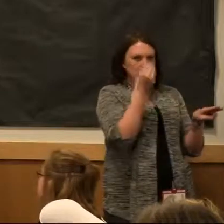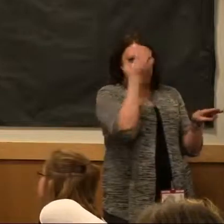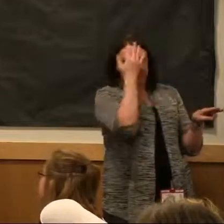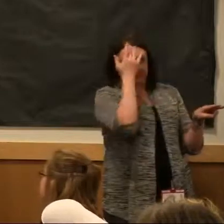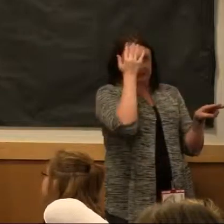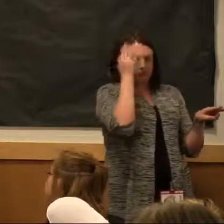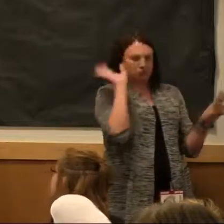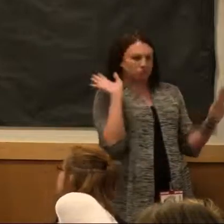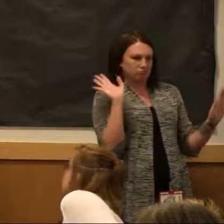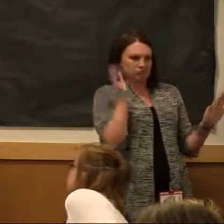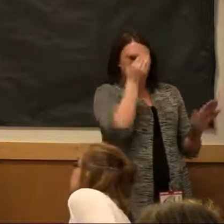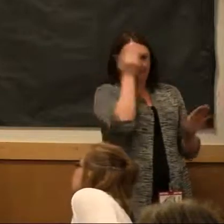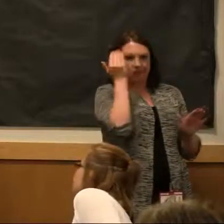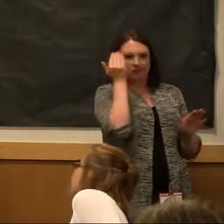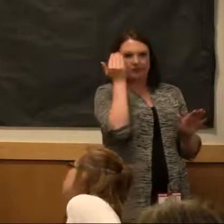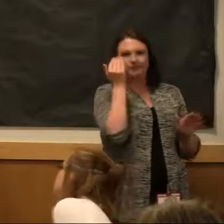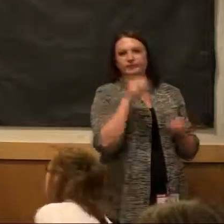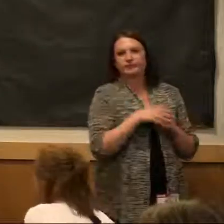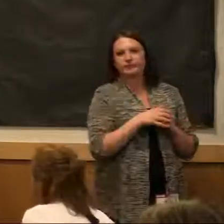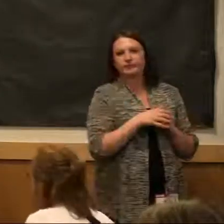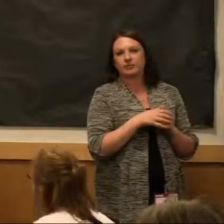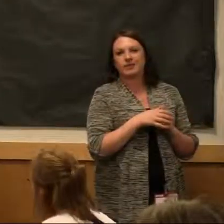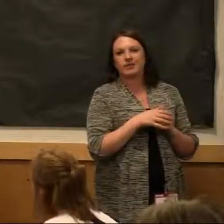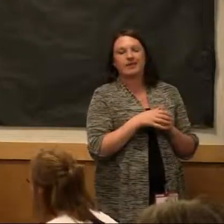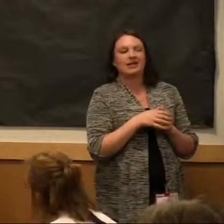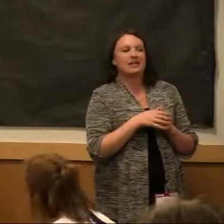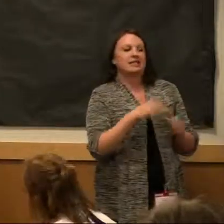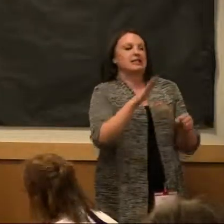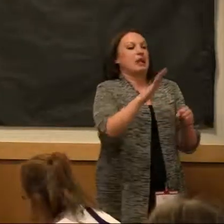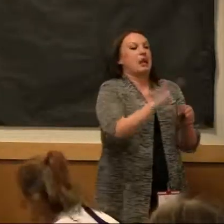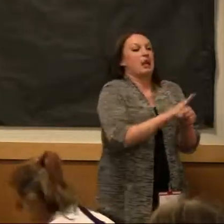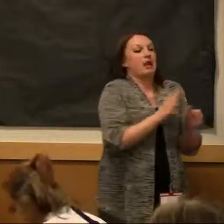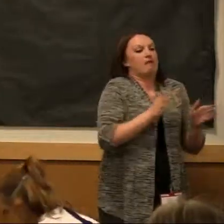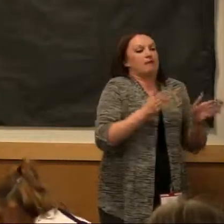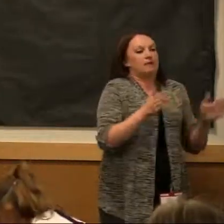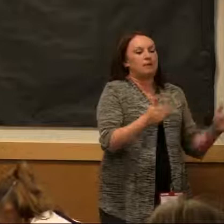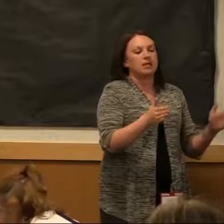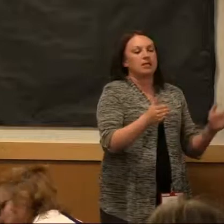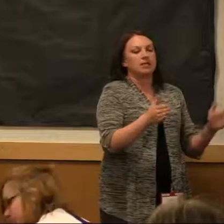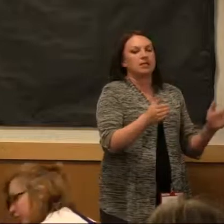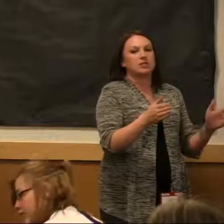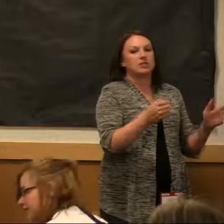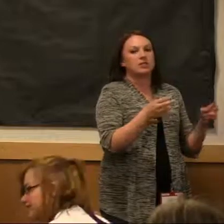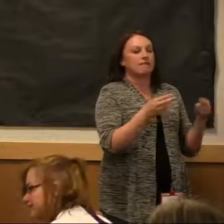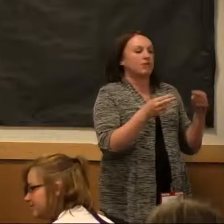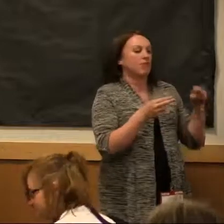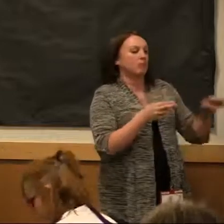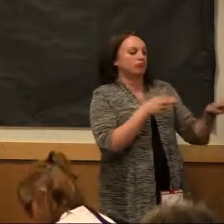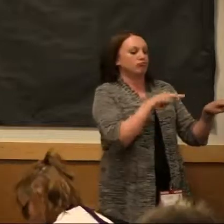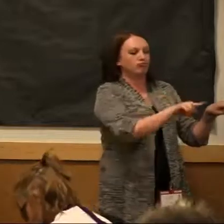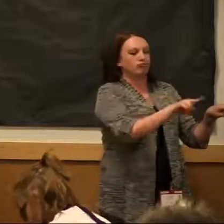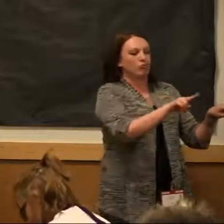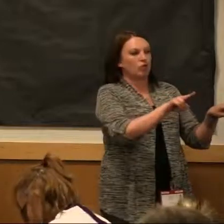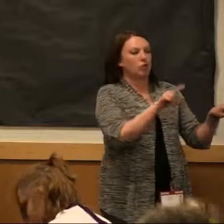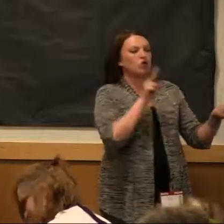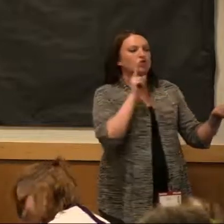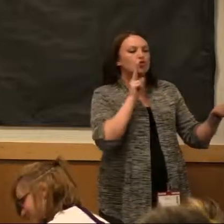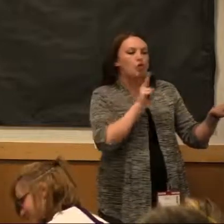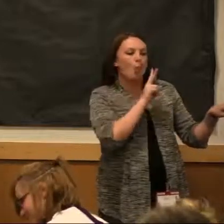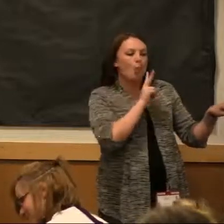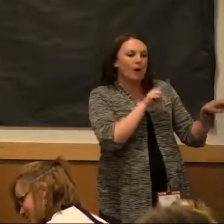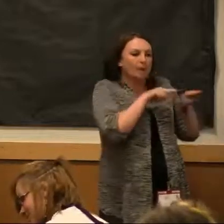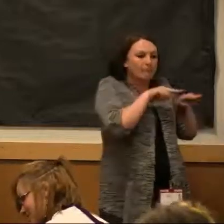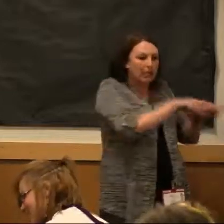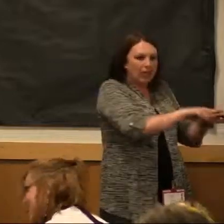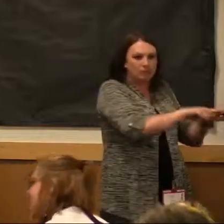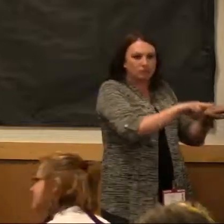exact size, but essentially it's enough space to fit a twin bed for each student in the room, a desk,